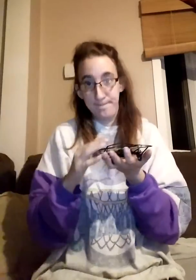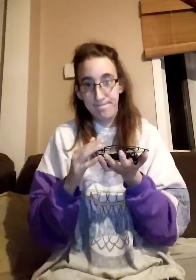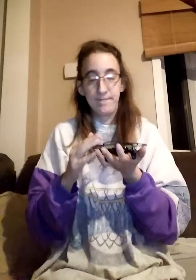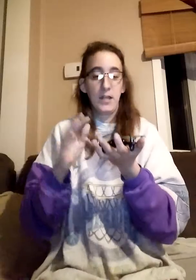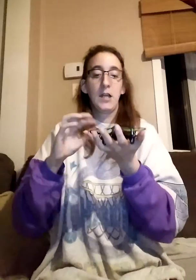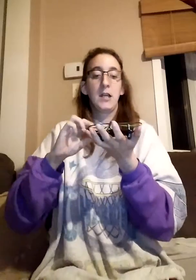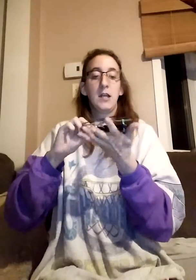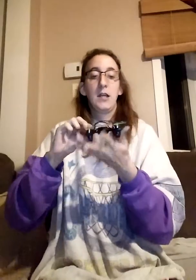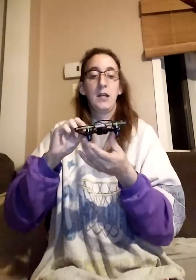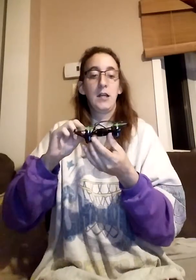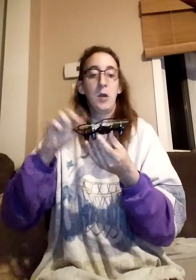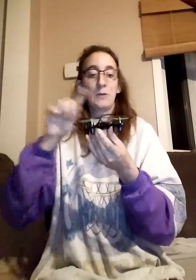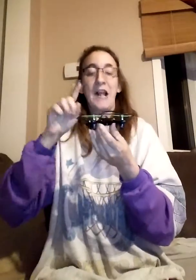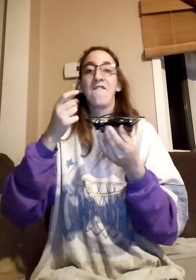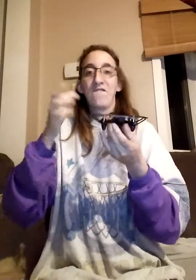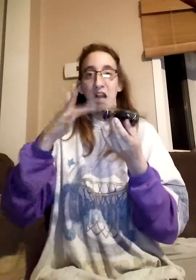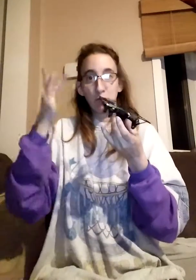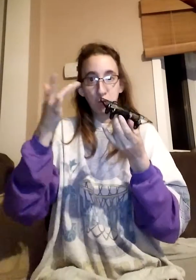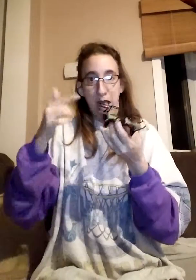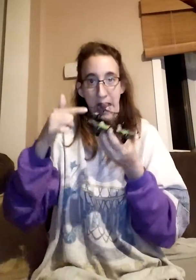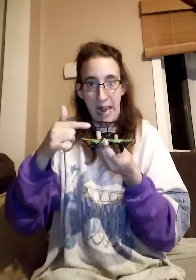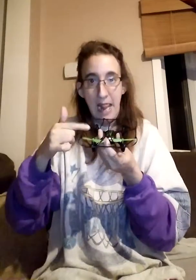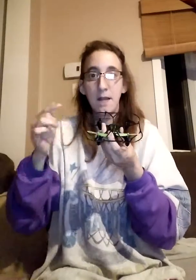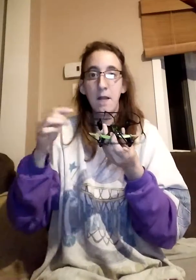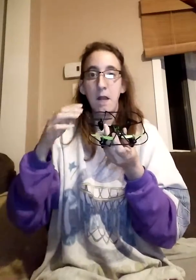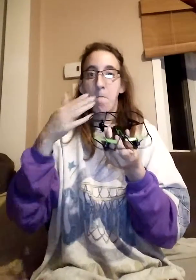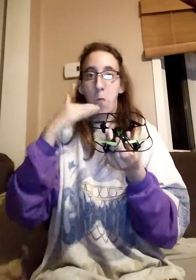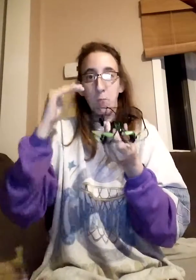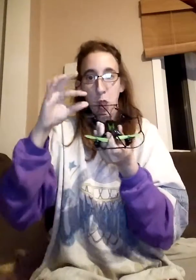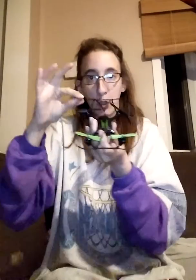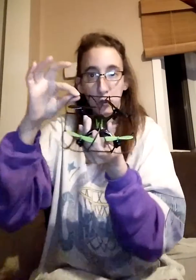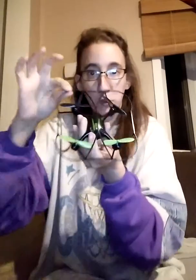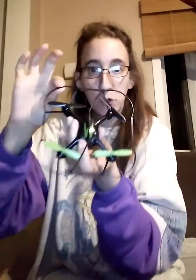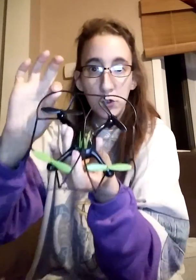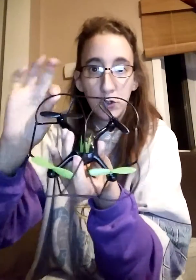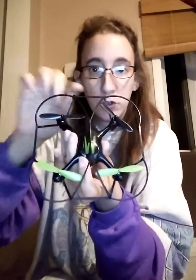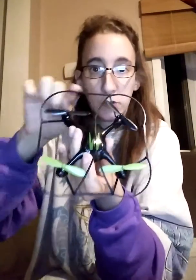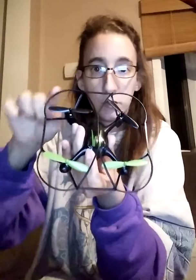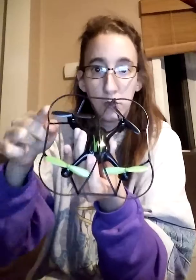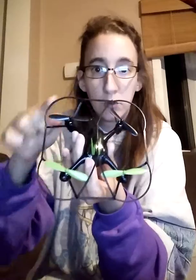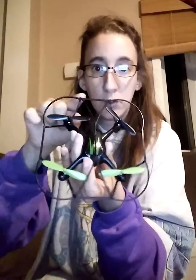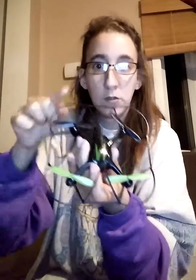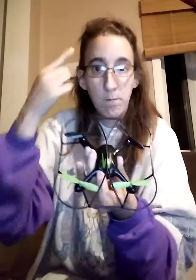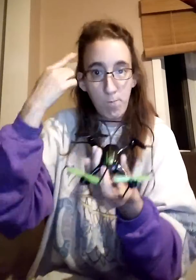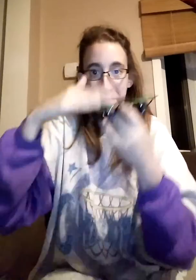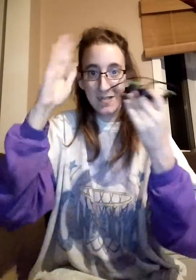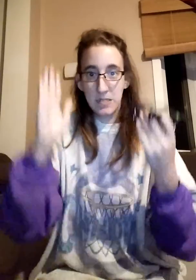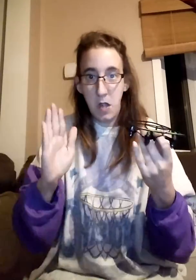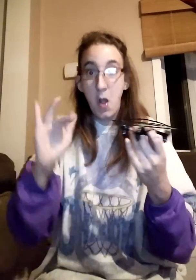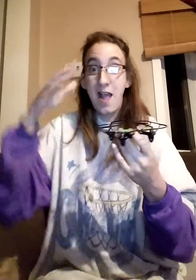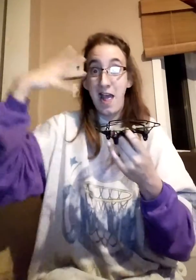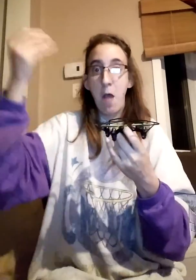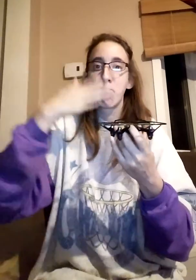Okay, your grandma's vagina, and there's a dick going into it. What the fuck? I'm not fucking trying. I'm trying. Come on, man. I'm just trying.